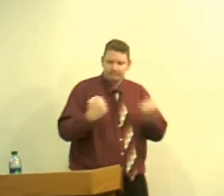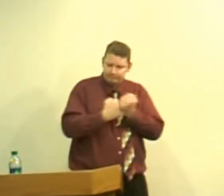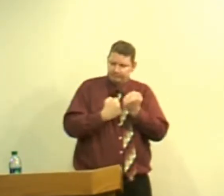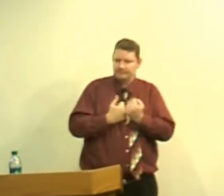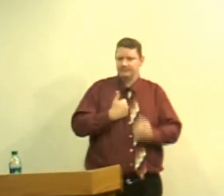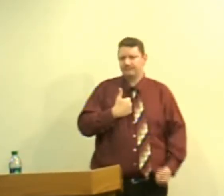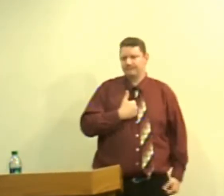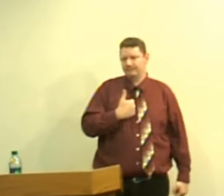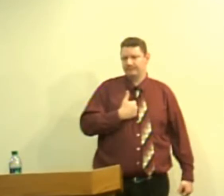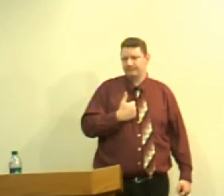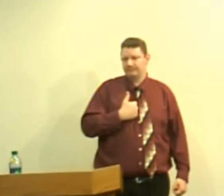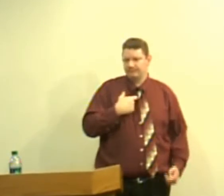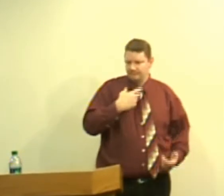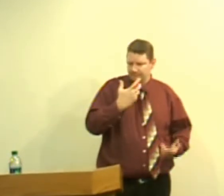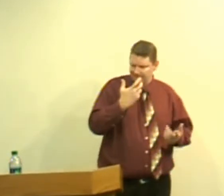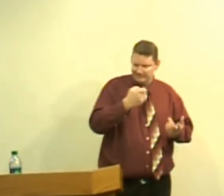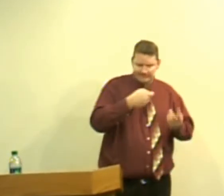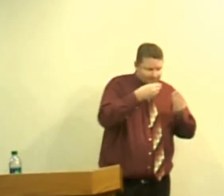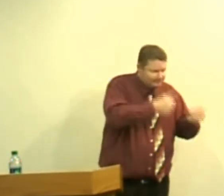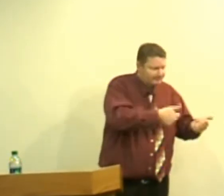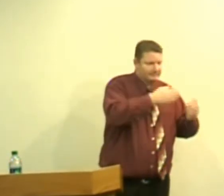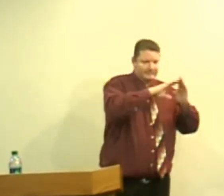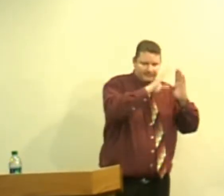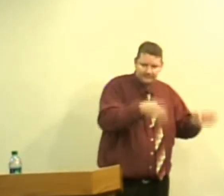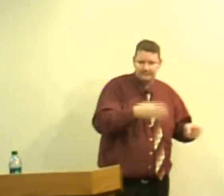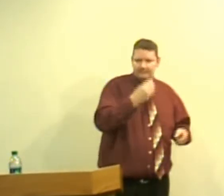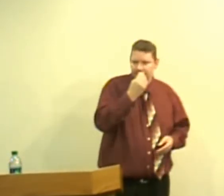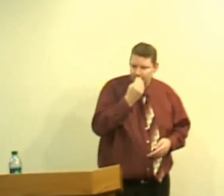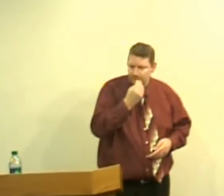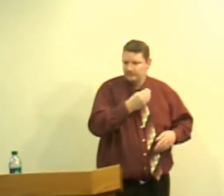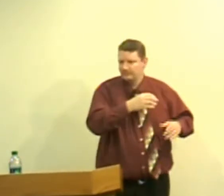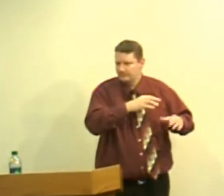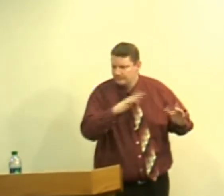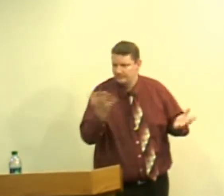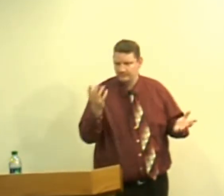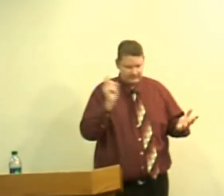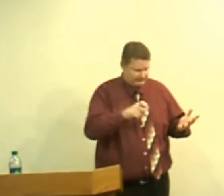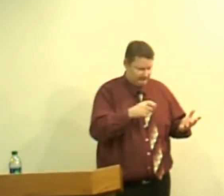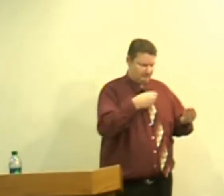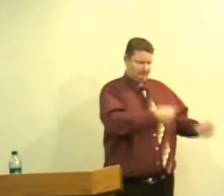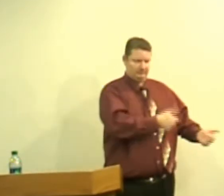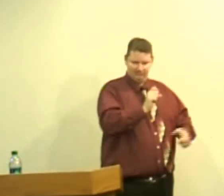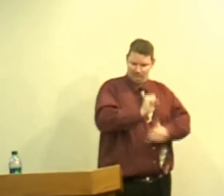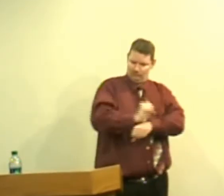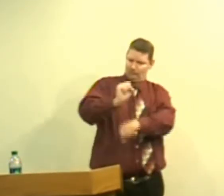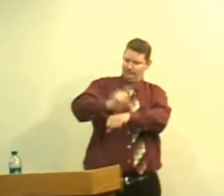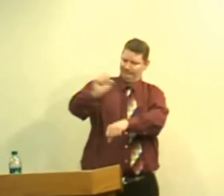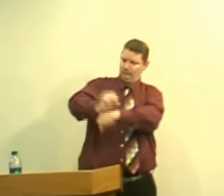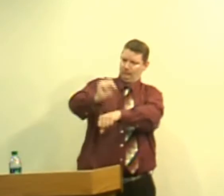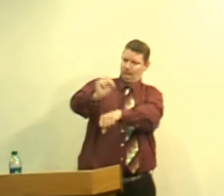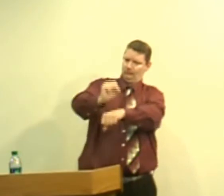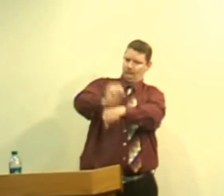All this effort. Support yourself. Your family. Provide food for your family.